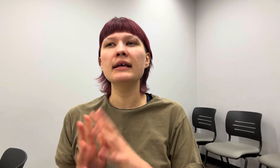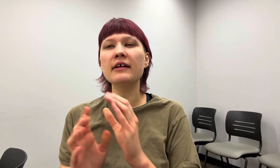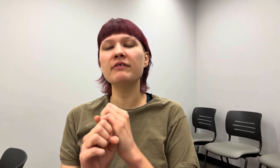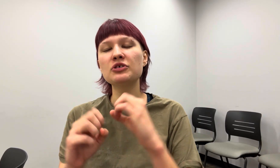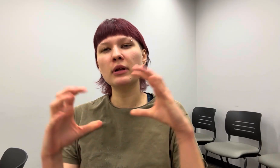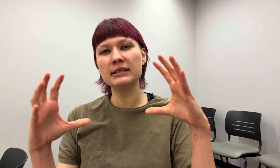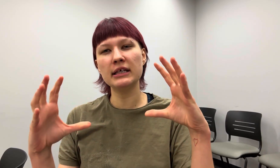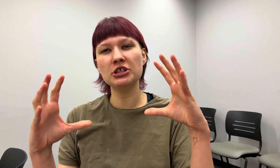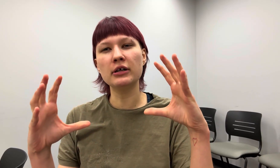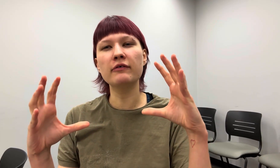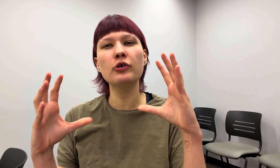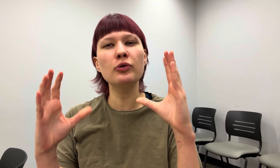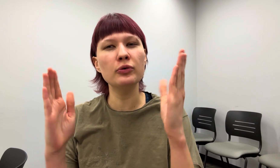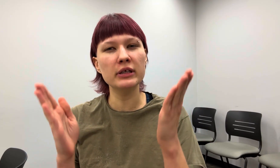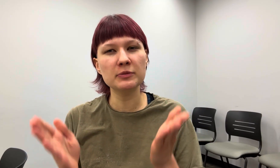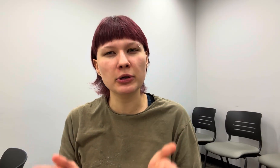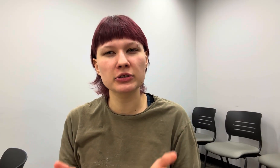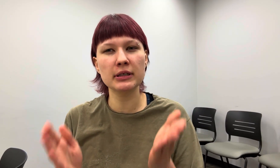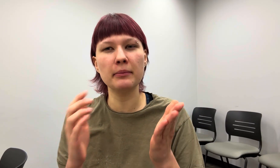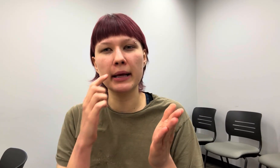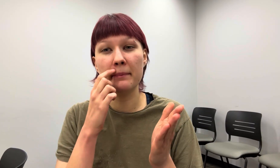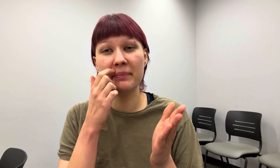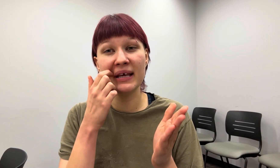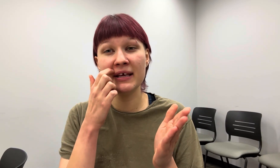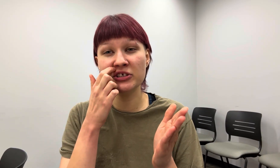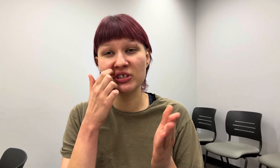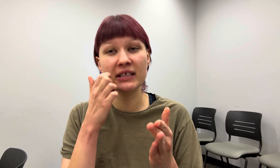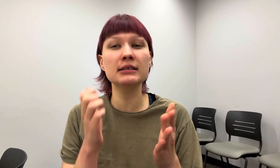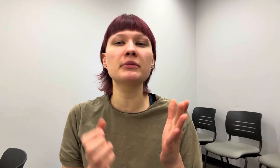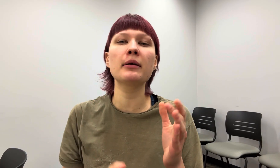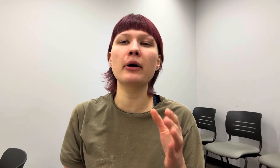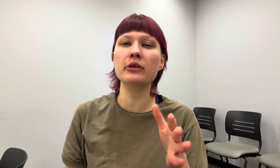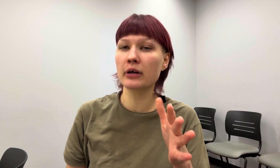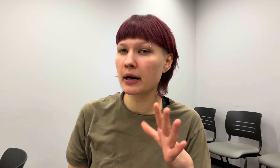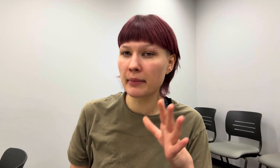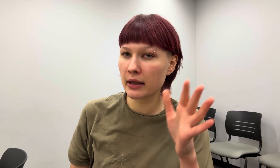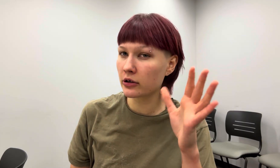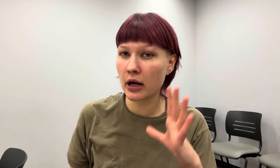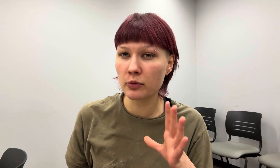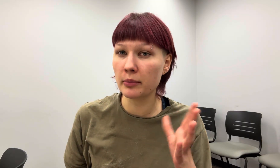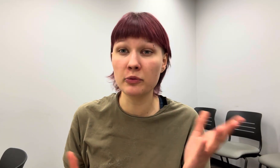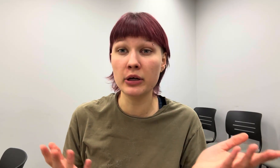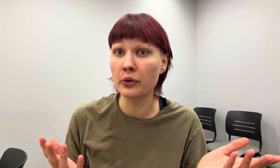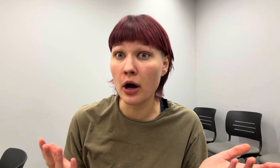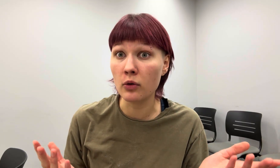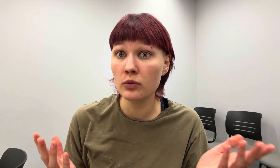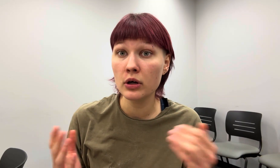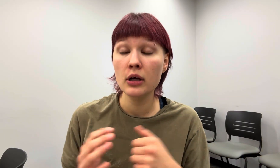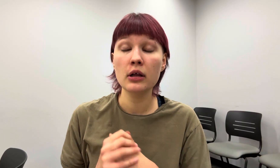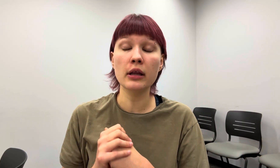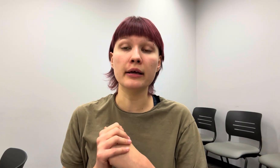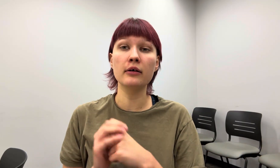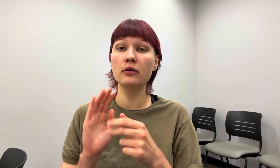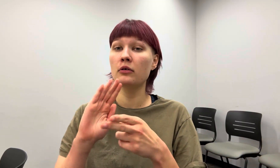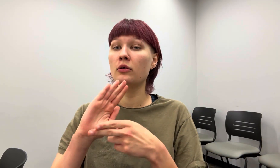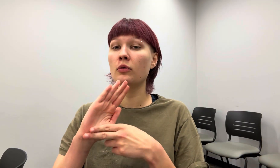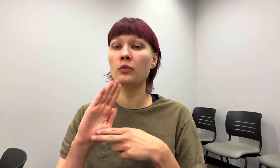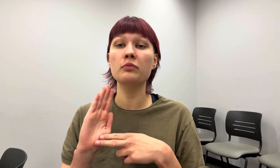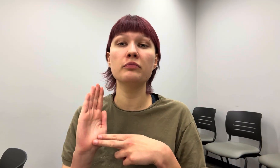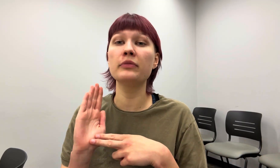a visualization of who this person might be. She said something about they're not a man, they're not a woman, we don't know. Like